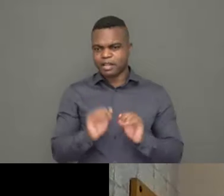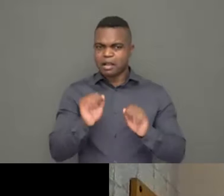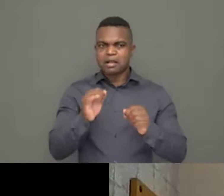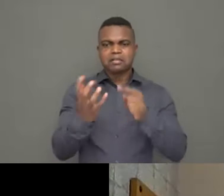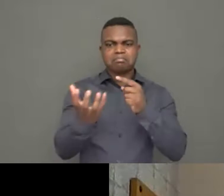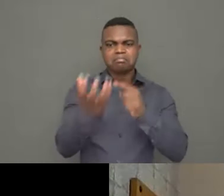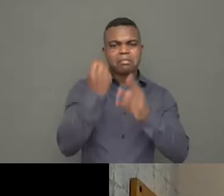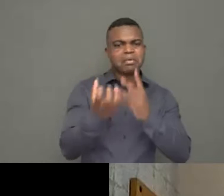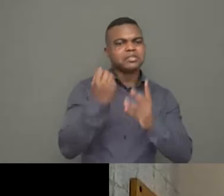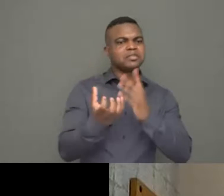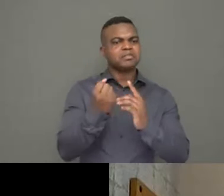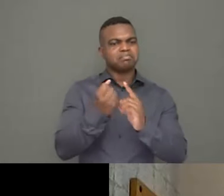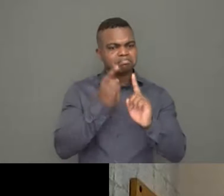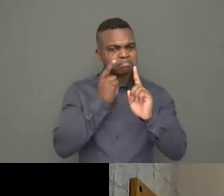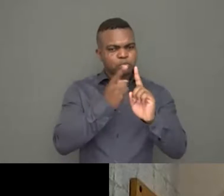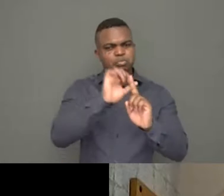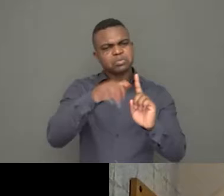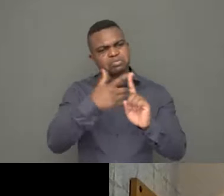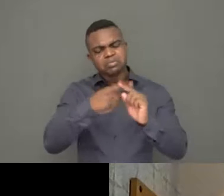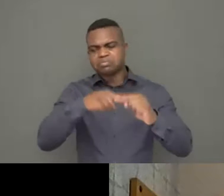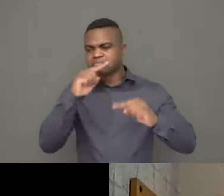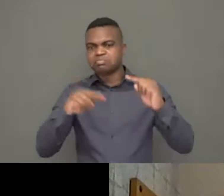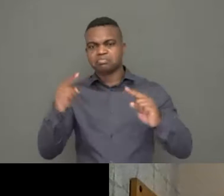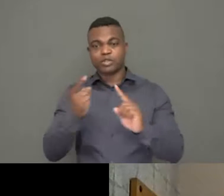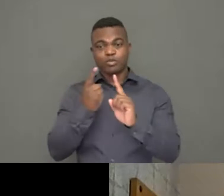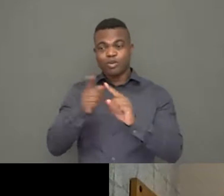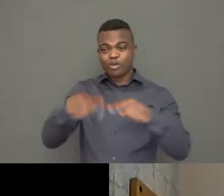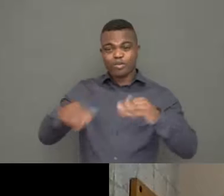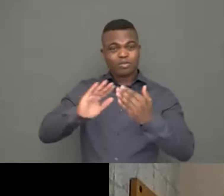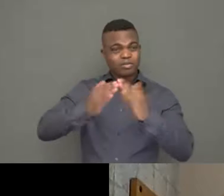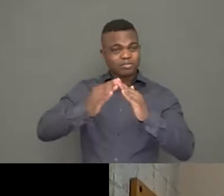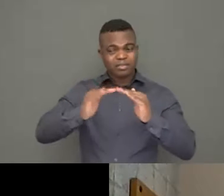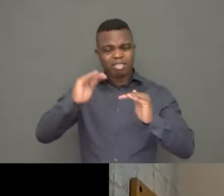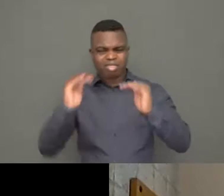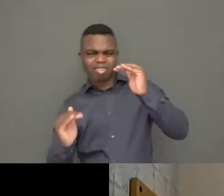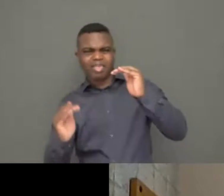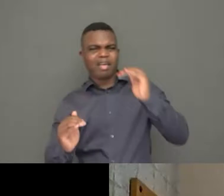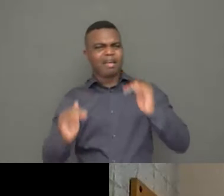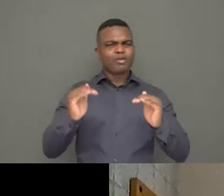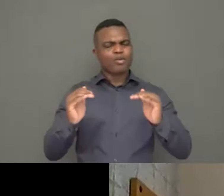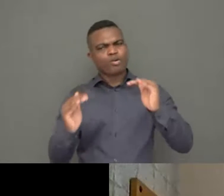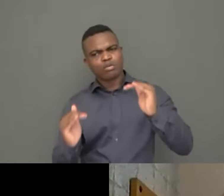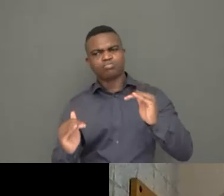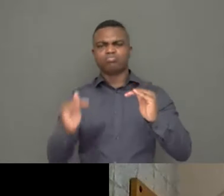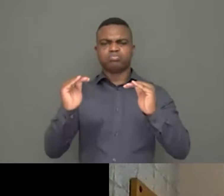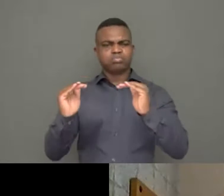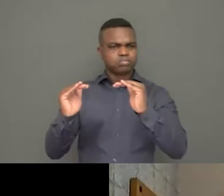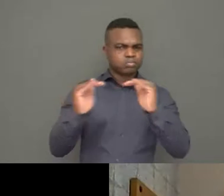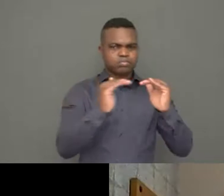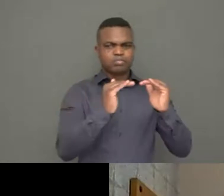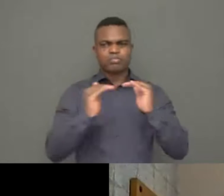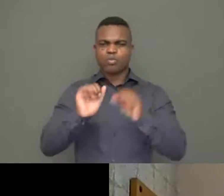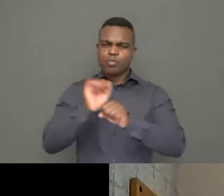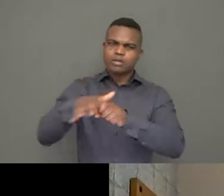environment. Yes. Great, Brenda. Thank you for that. And we're just kind of